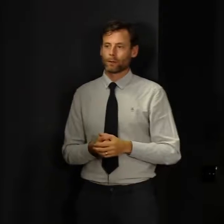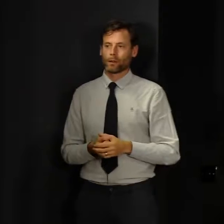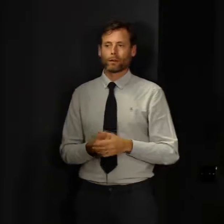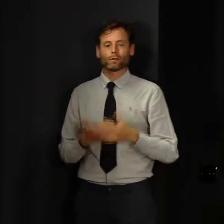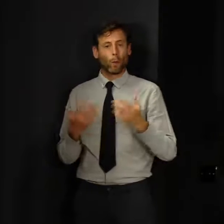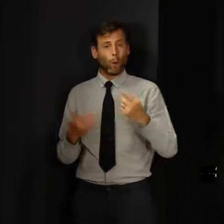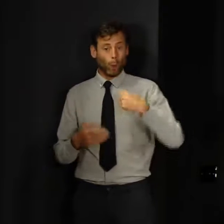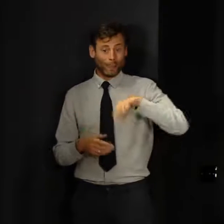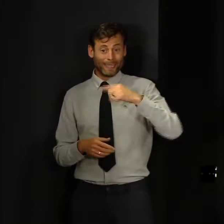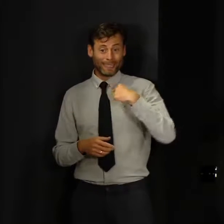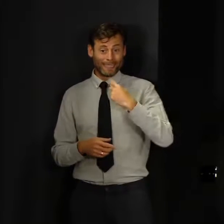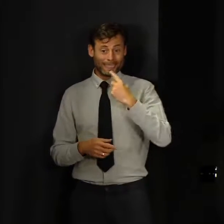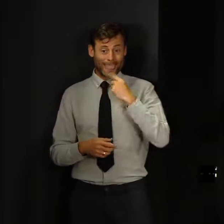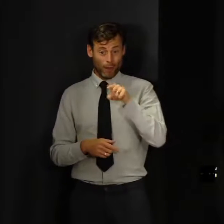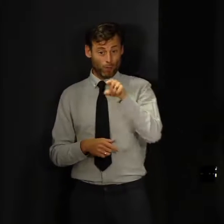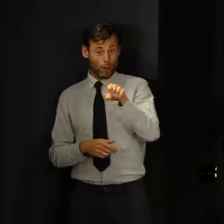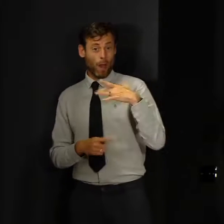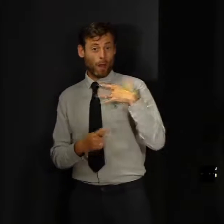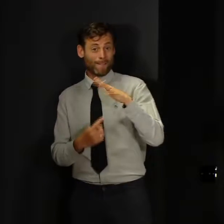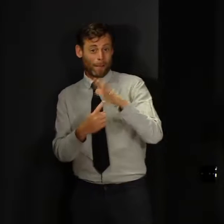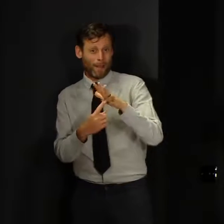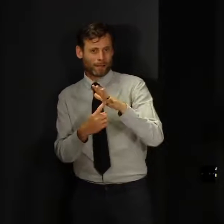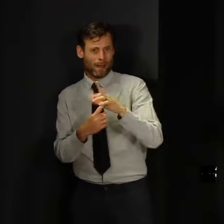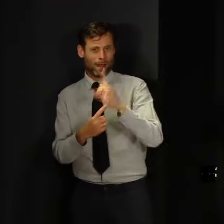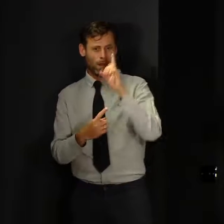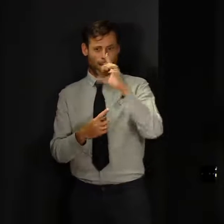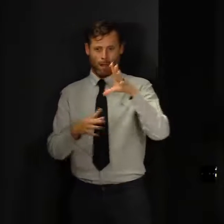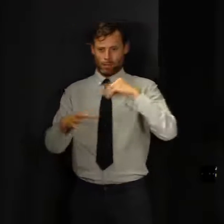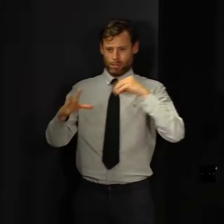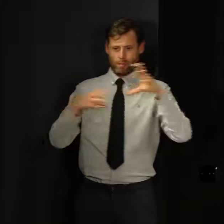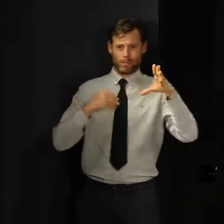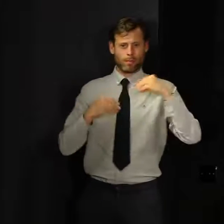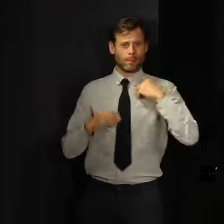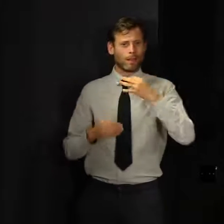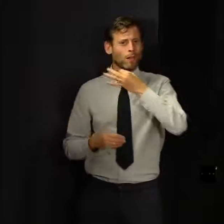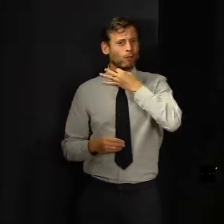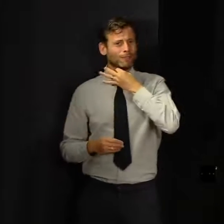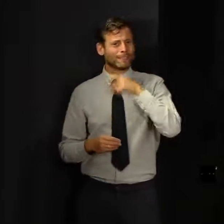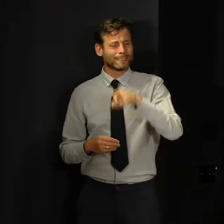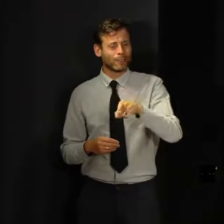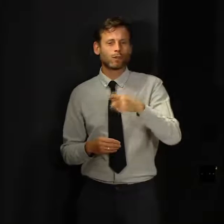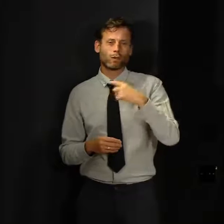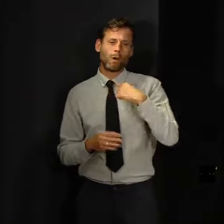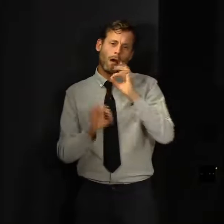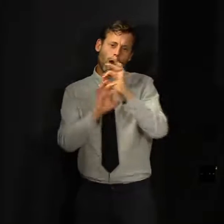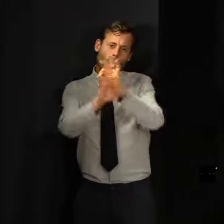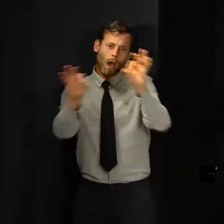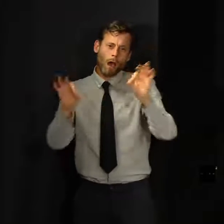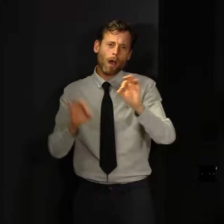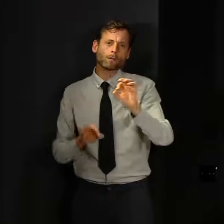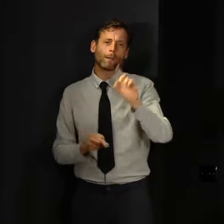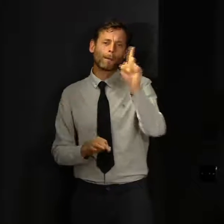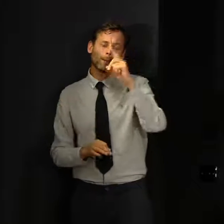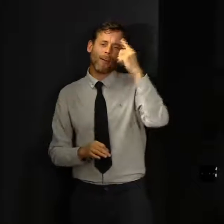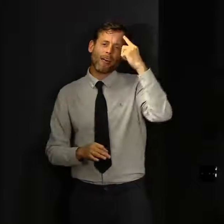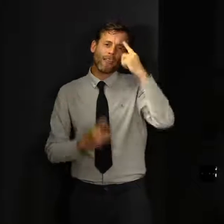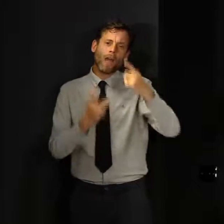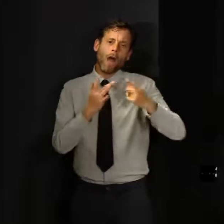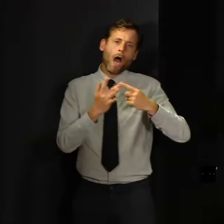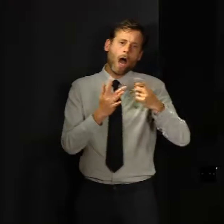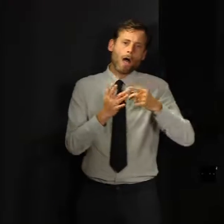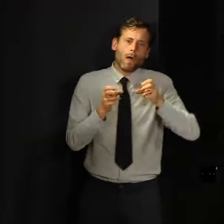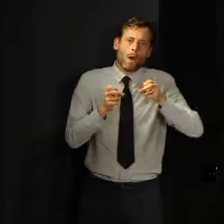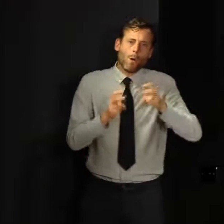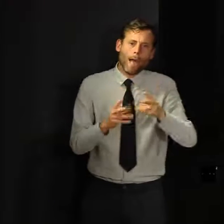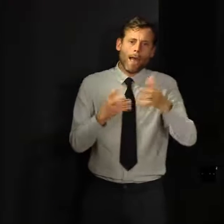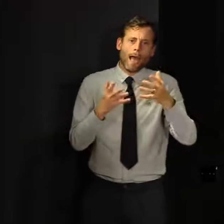which must be equally protected from harm as people of all races. So I'm urging people to explore alternative ways to make